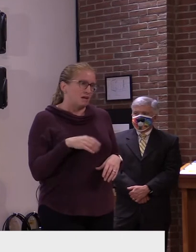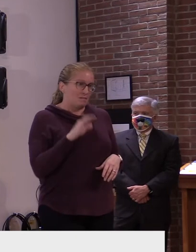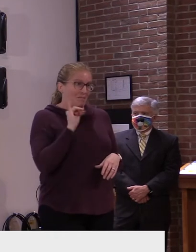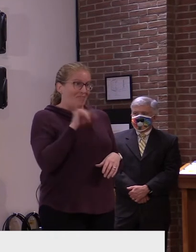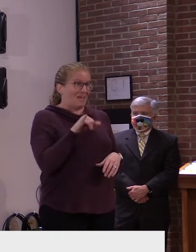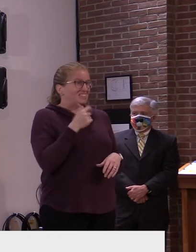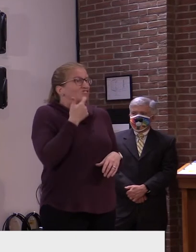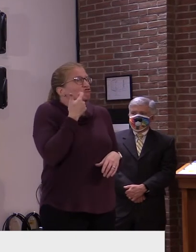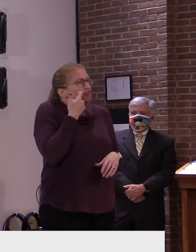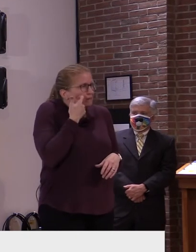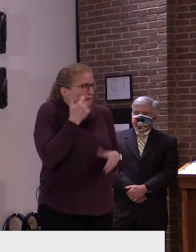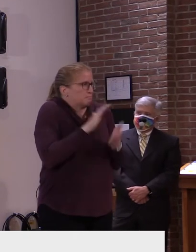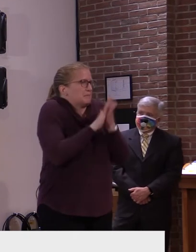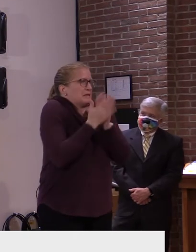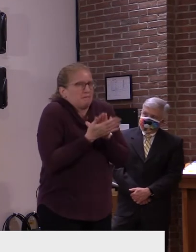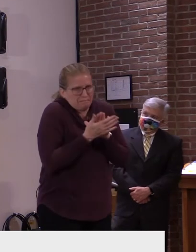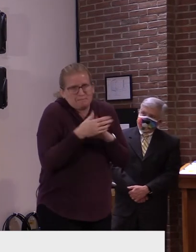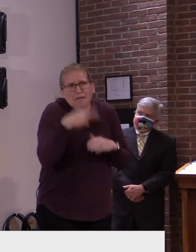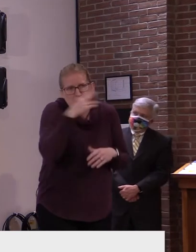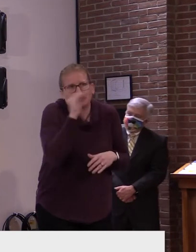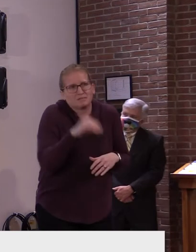current recent phenomenon